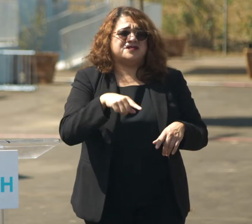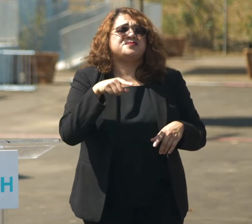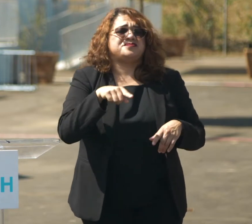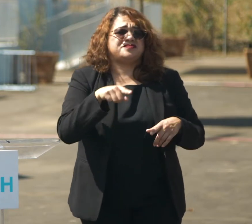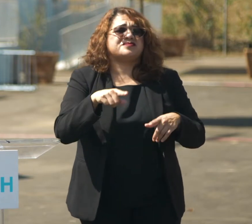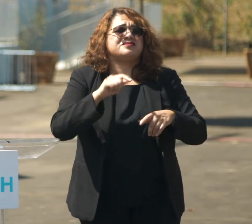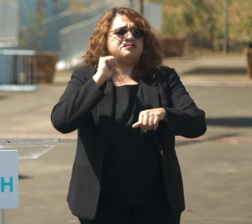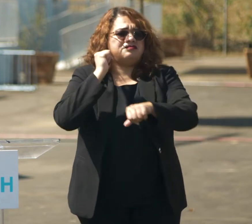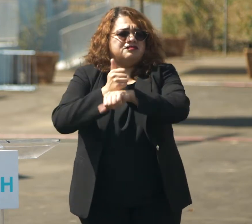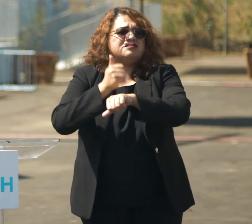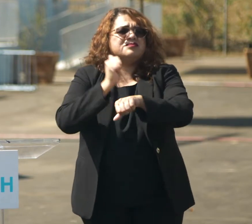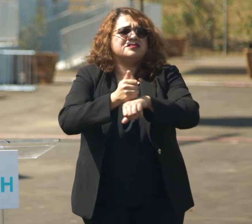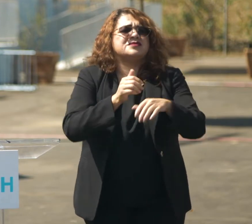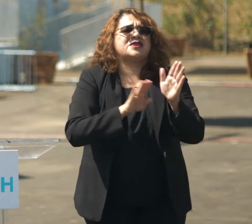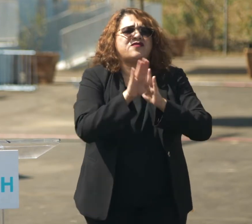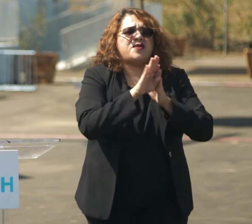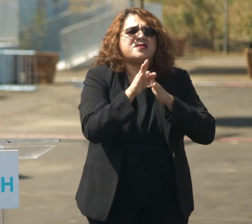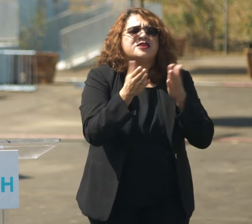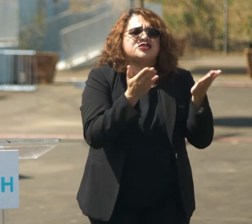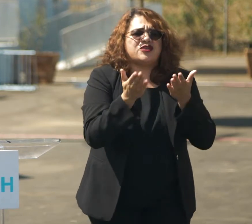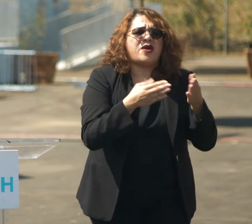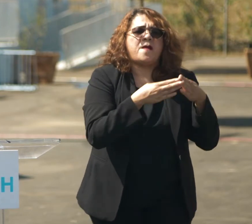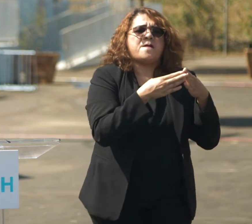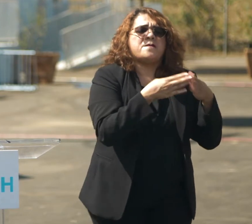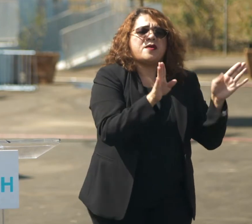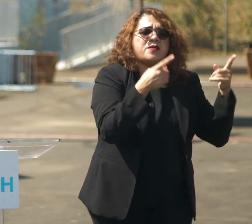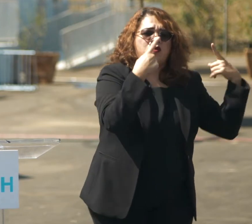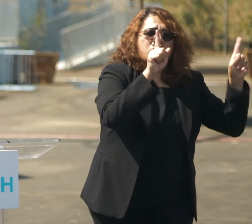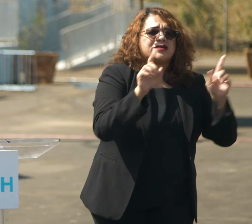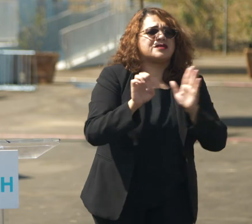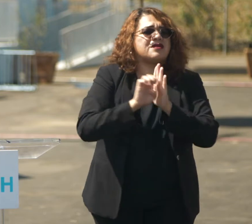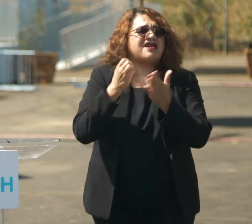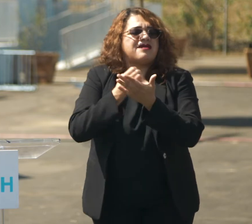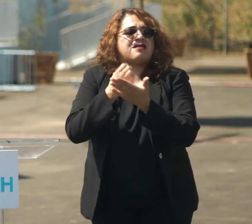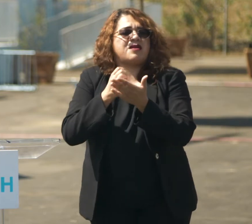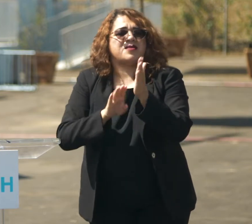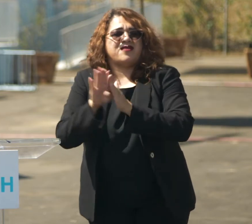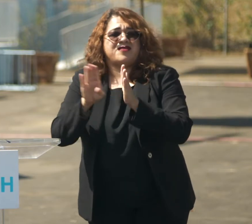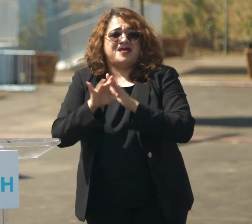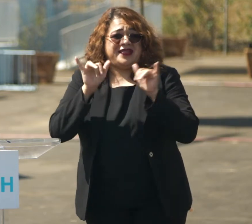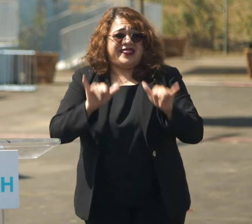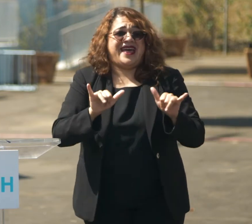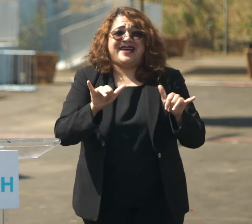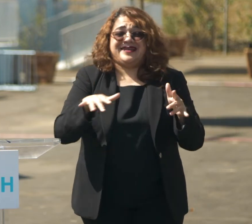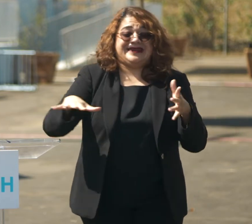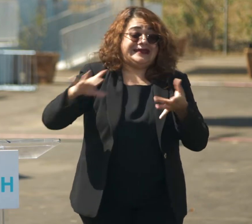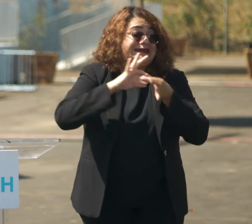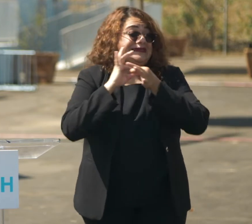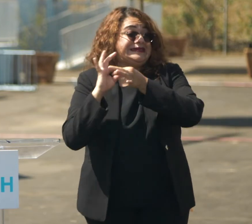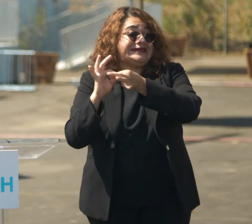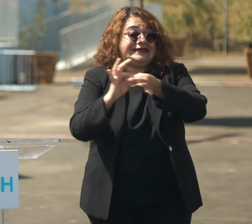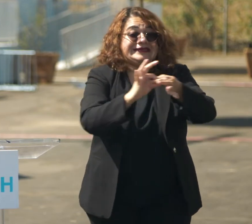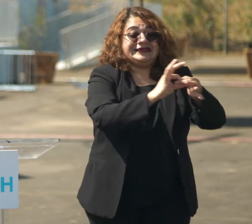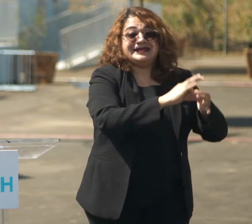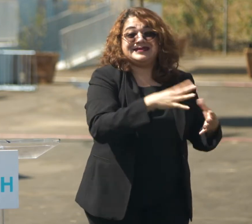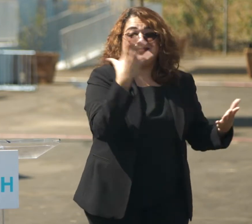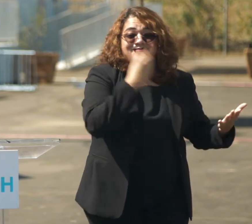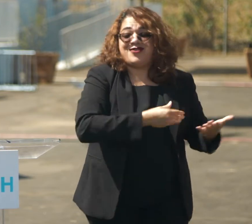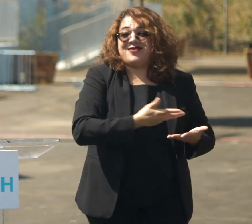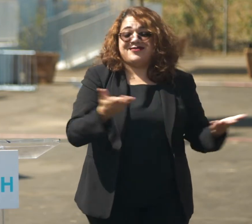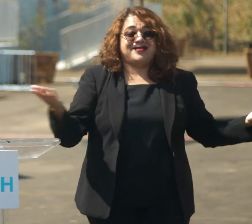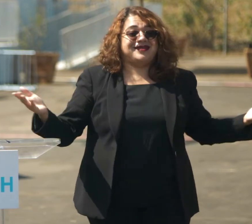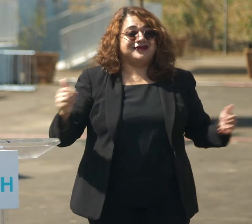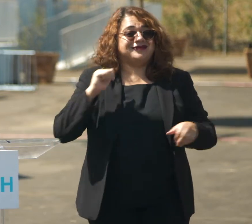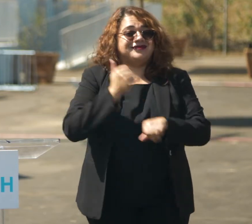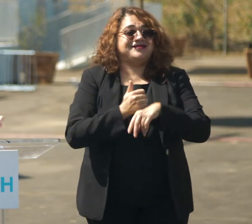Works, Development Services, and Economic Development for bringing what you see in front of you to be here in front of you. A big